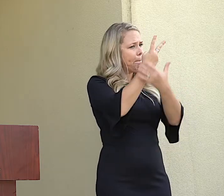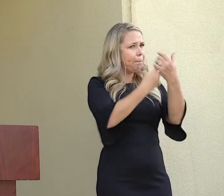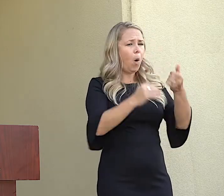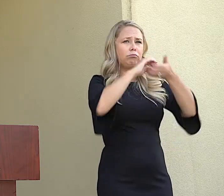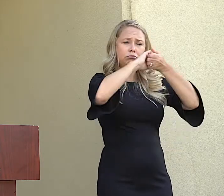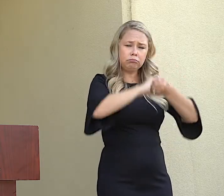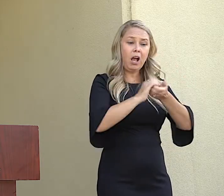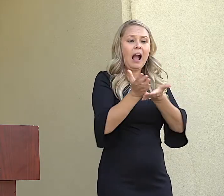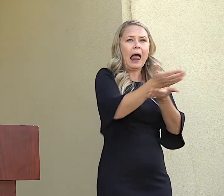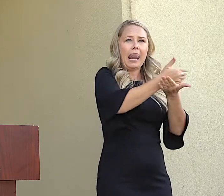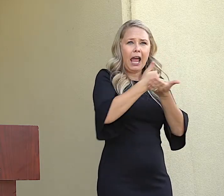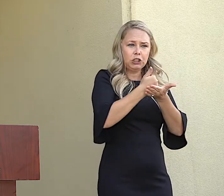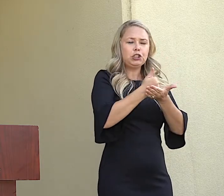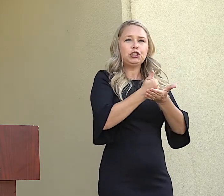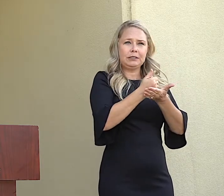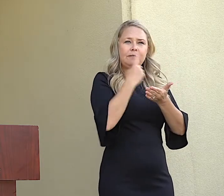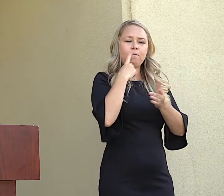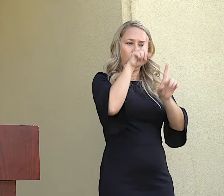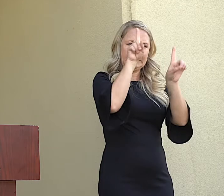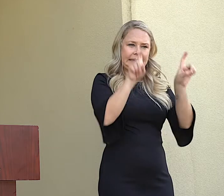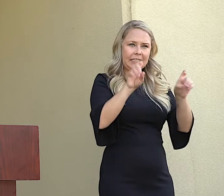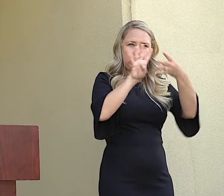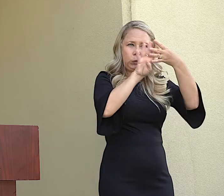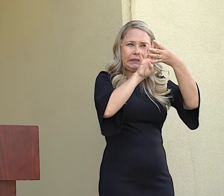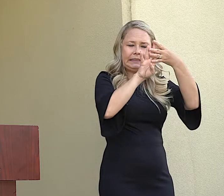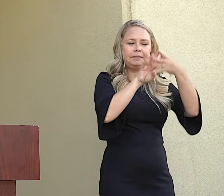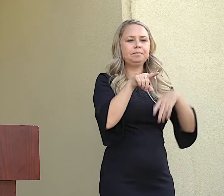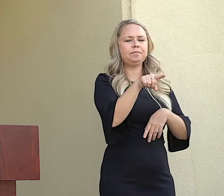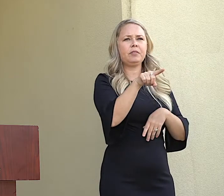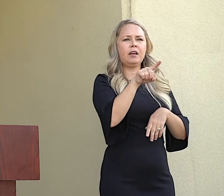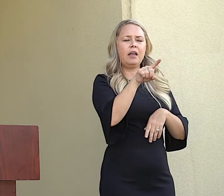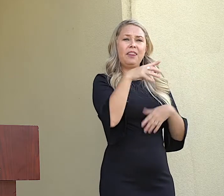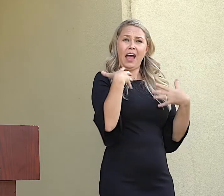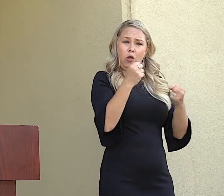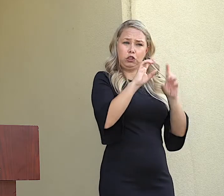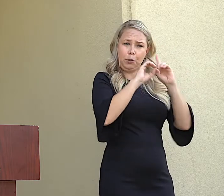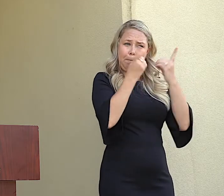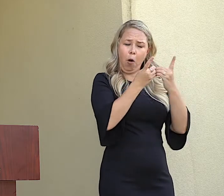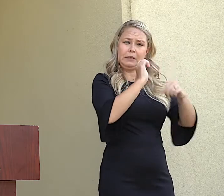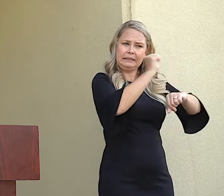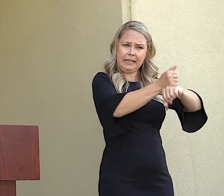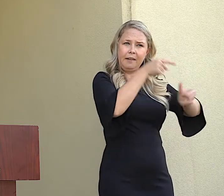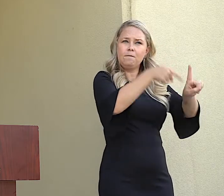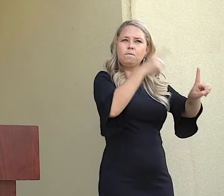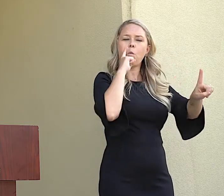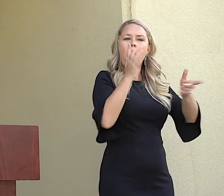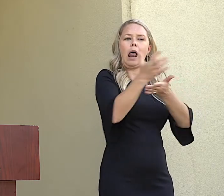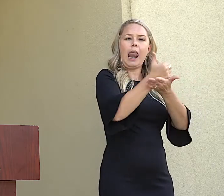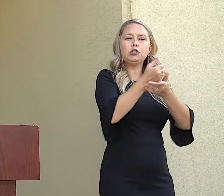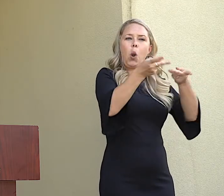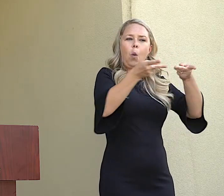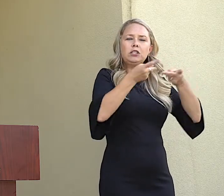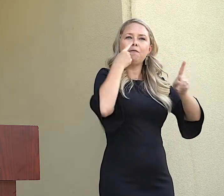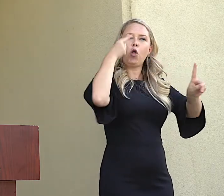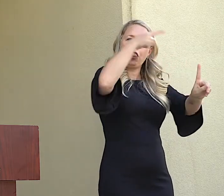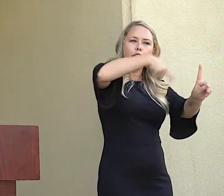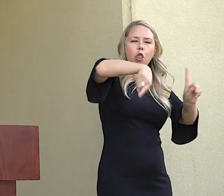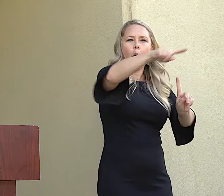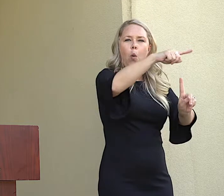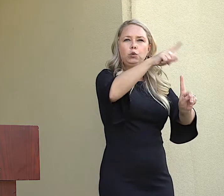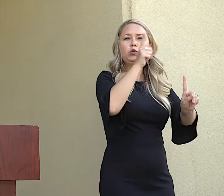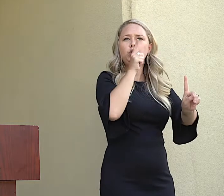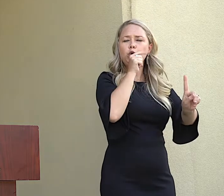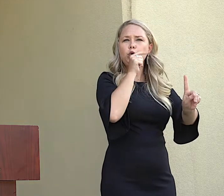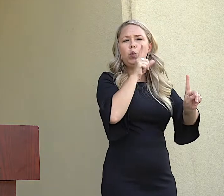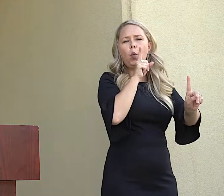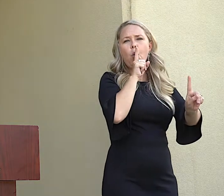collection locations for COVID-19 specimens for testing. The Health Department is designated as a collection location for those individuals who